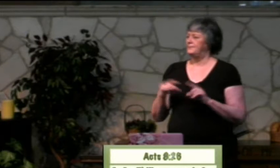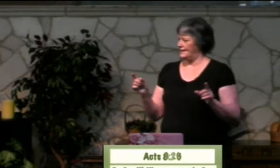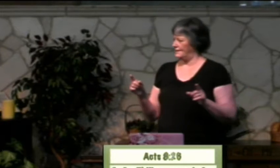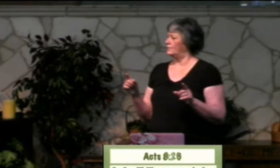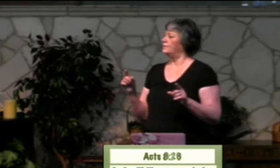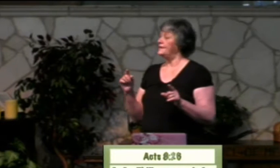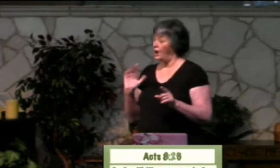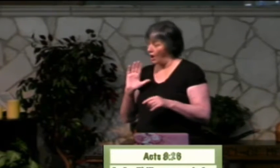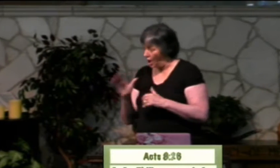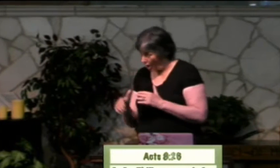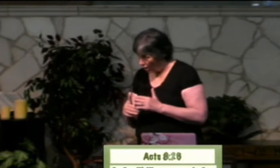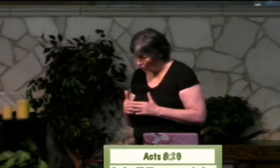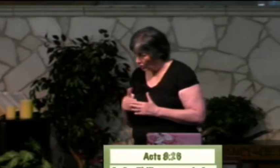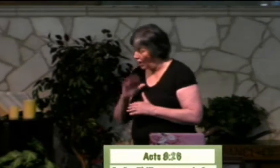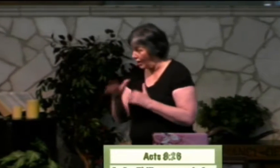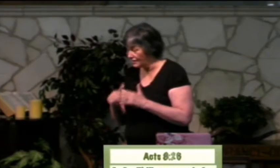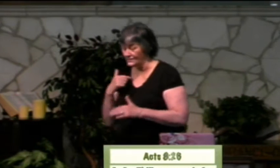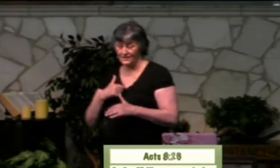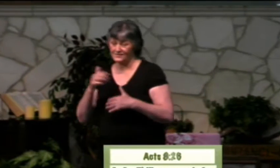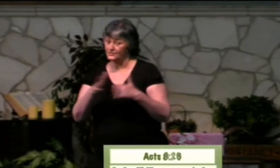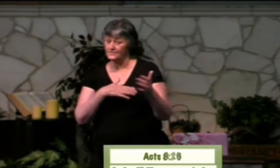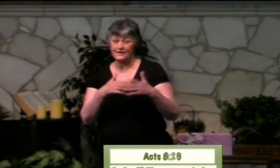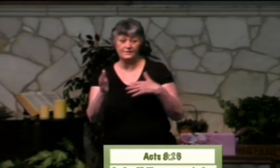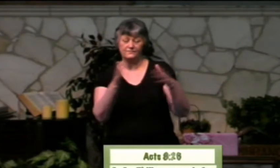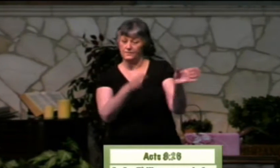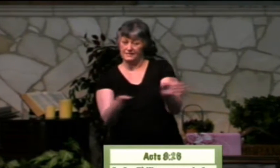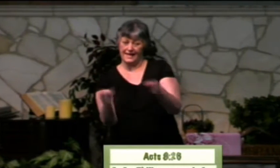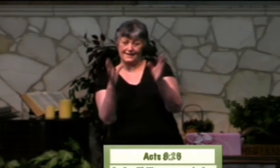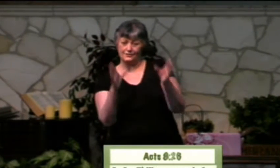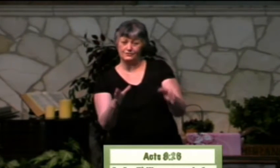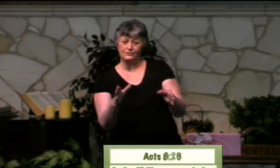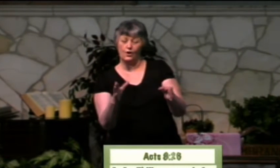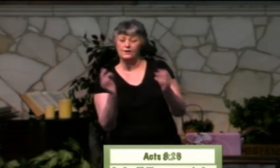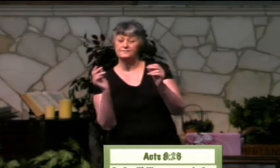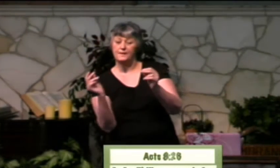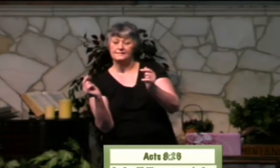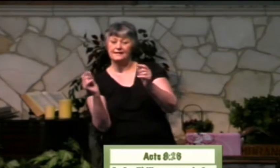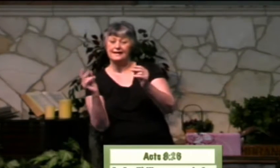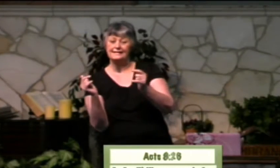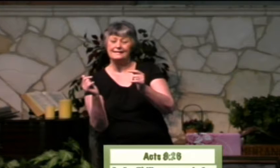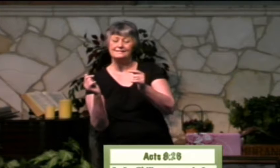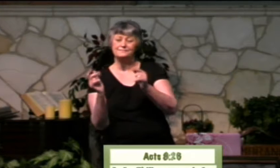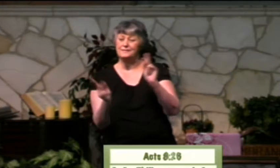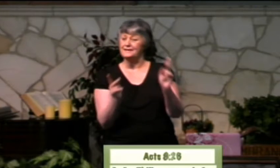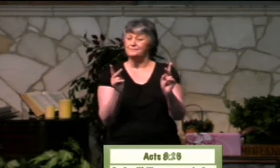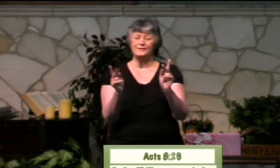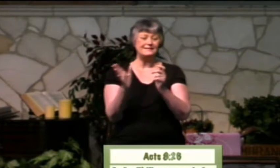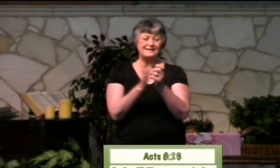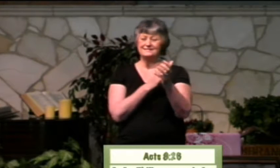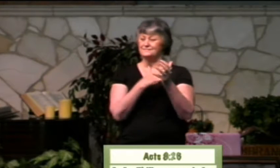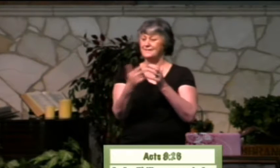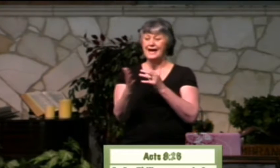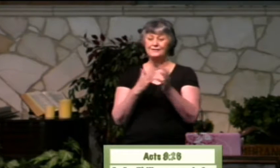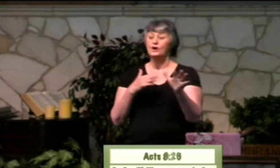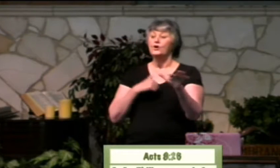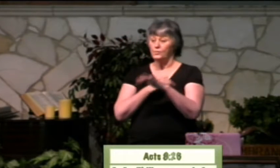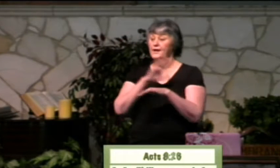But we all of us, no matter if we're planners or spontaneous people, it doesn't matter. We